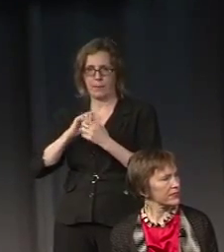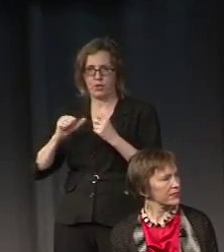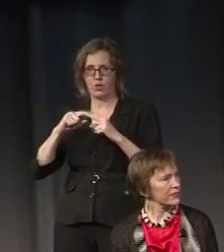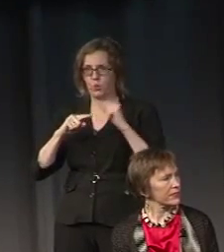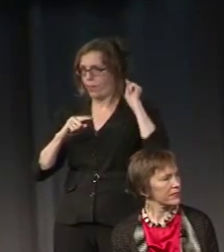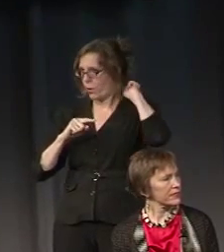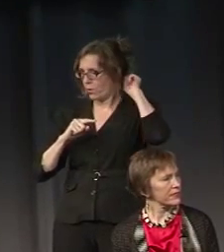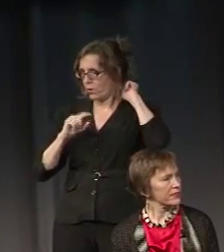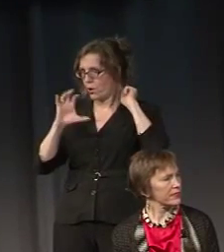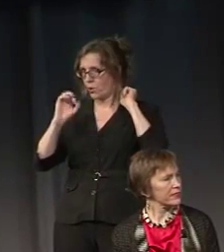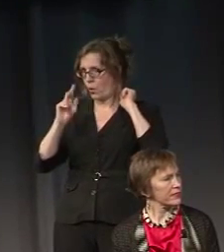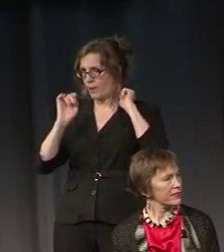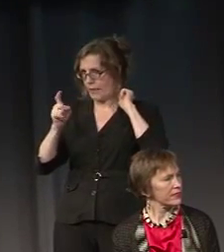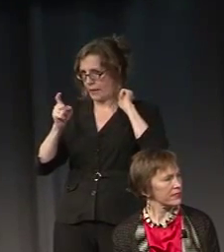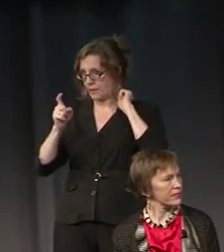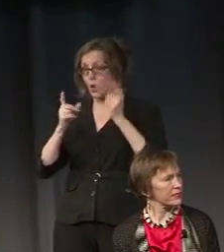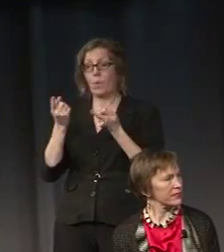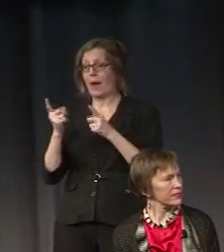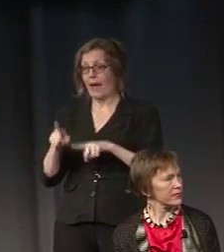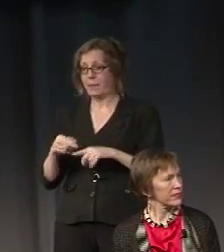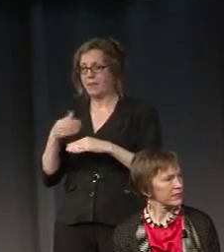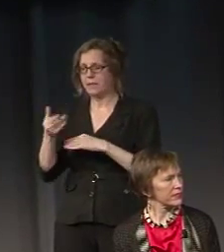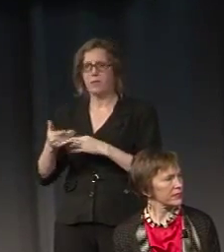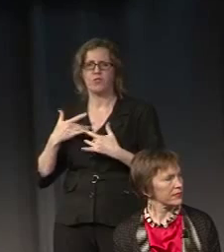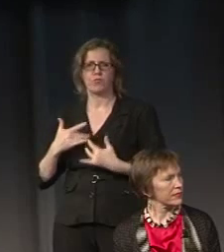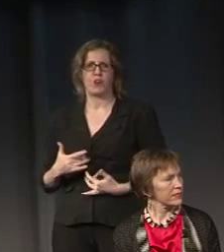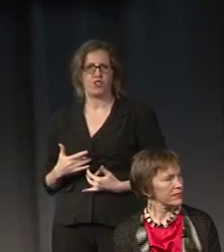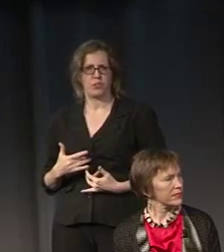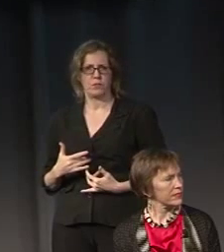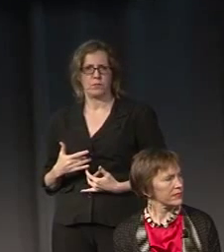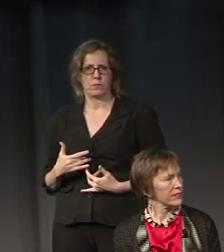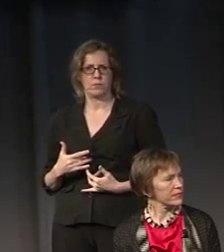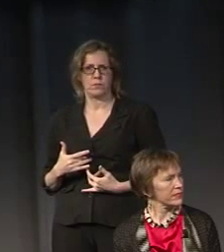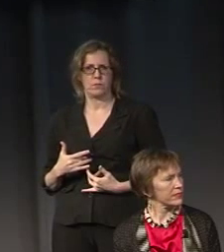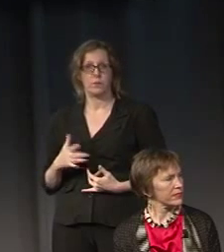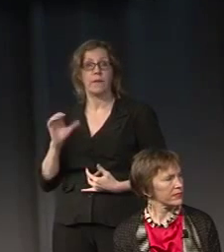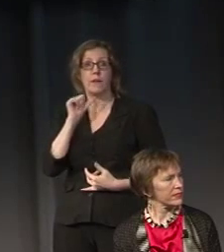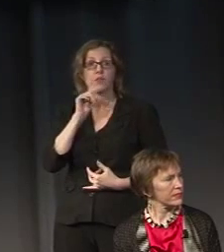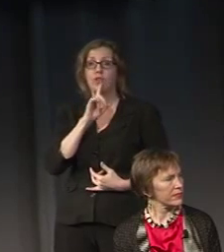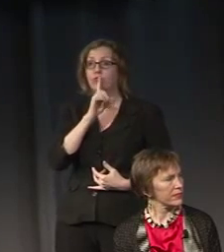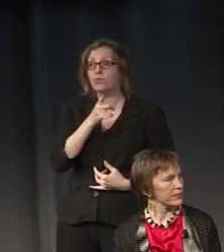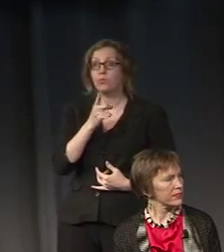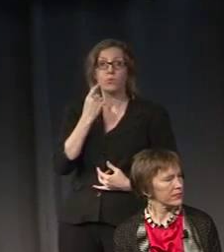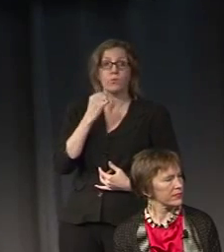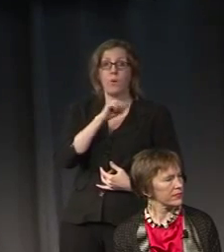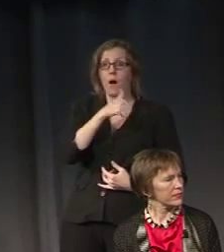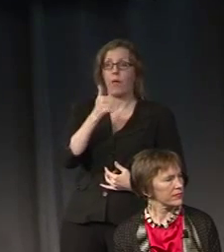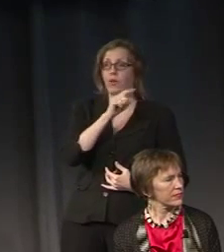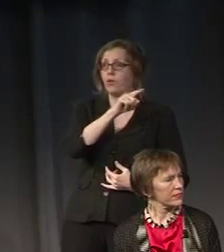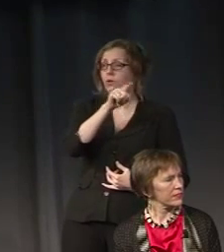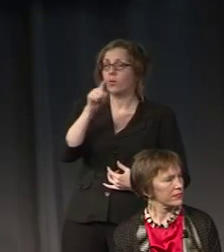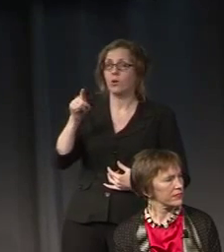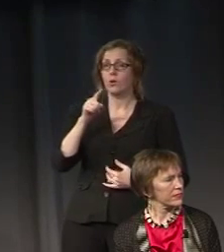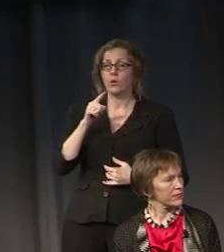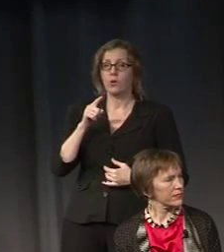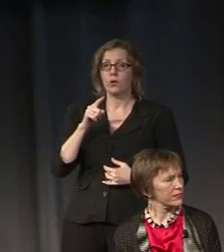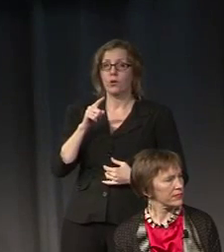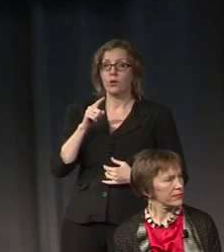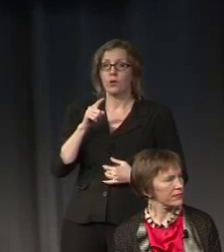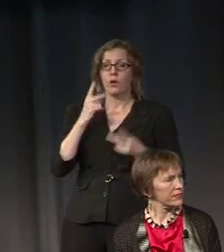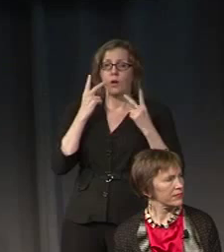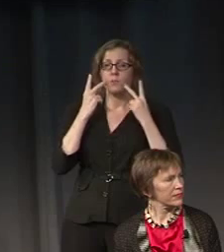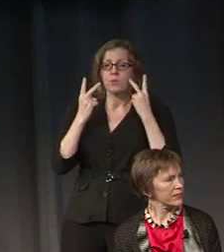attendant to that is often a depression, which is not true in many other kinds of acquired